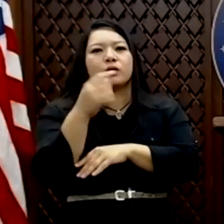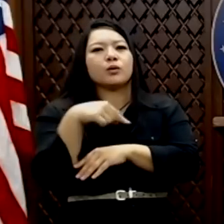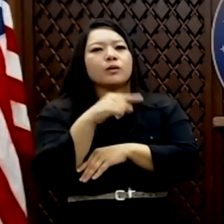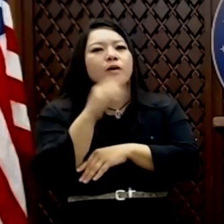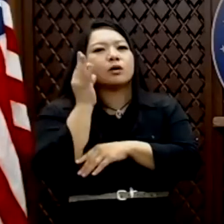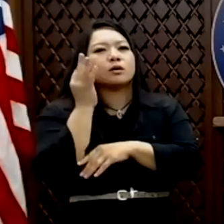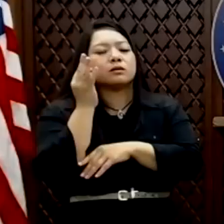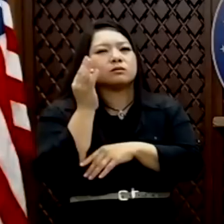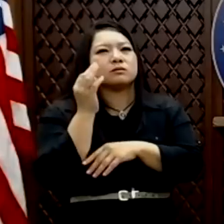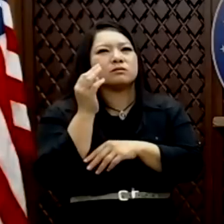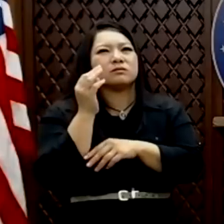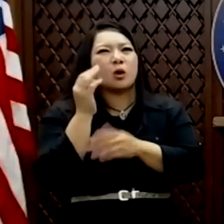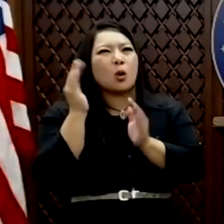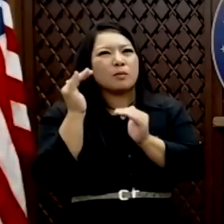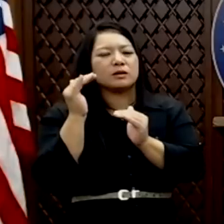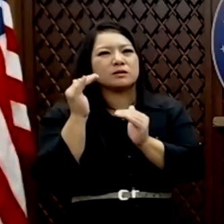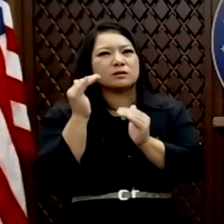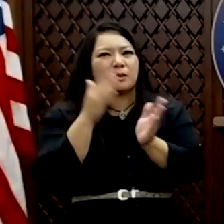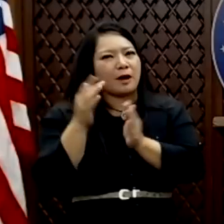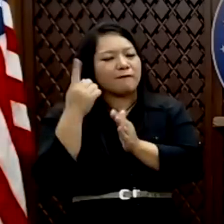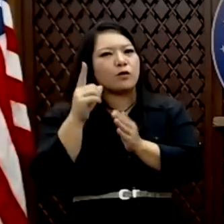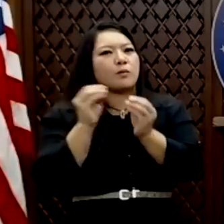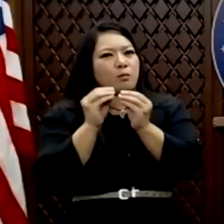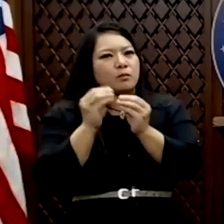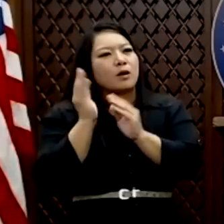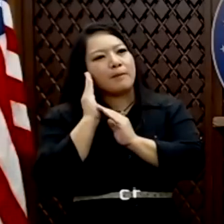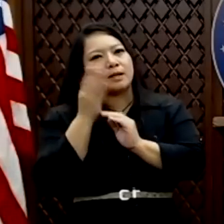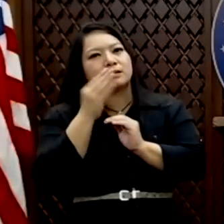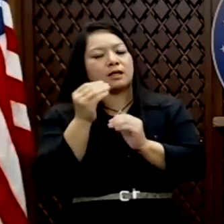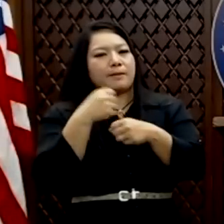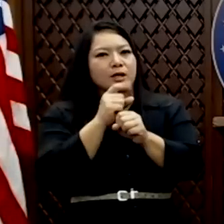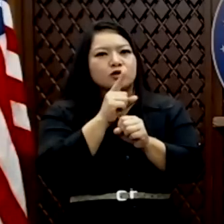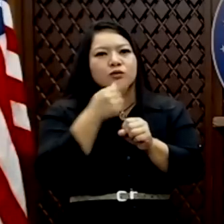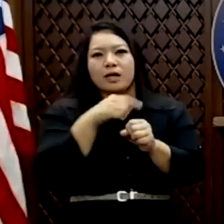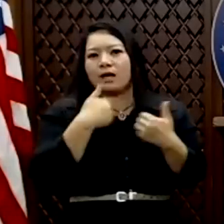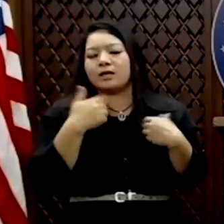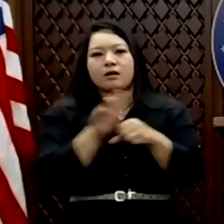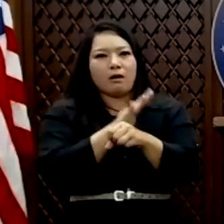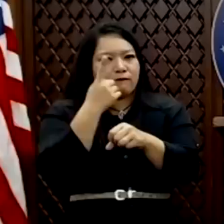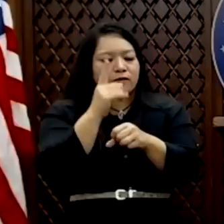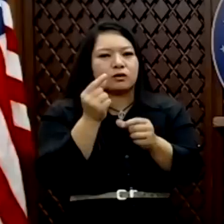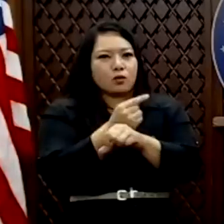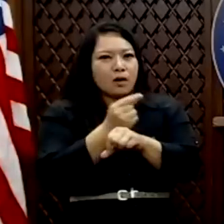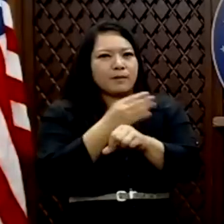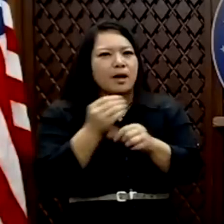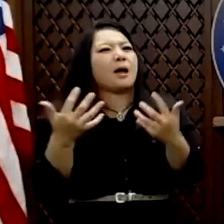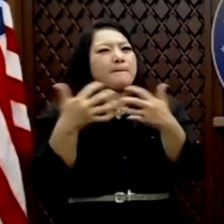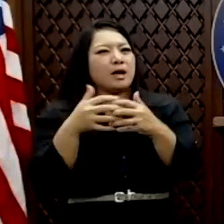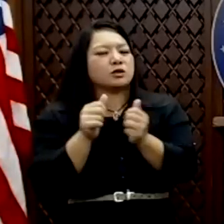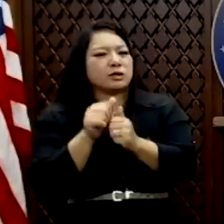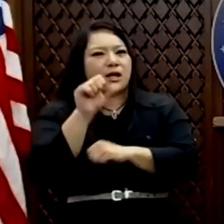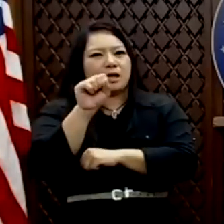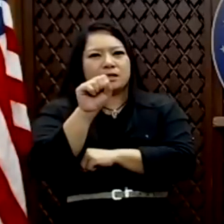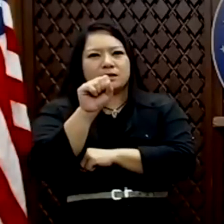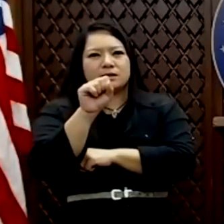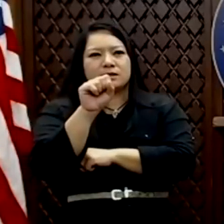at our bed capacity, so let's track our beds. And so it was pretty straightforward in that sense, and it matched up with this SEIR model in